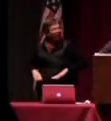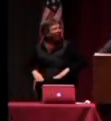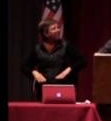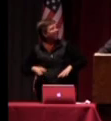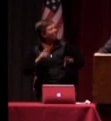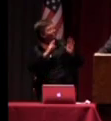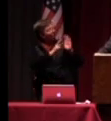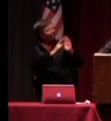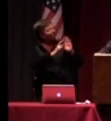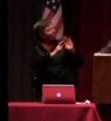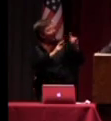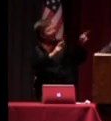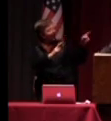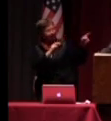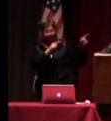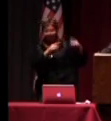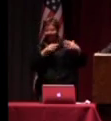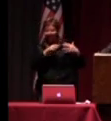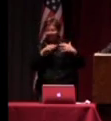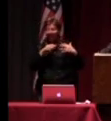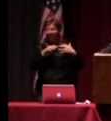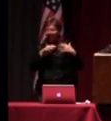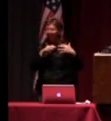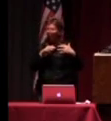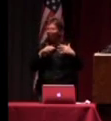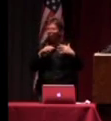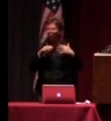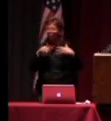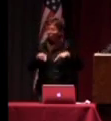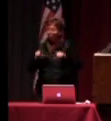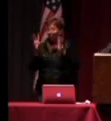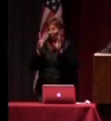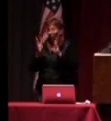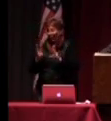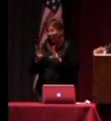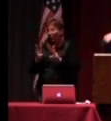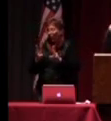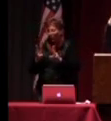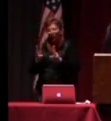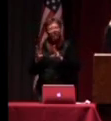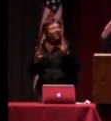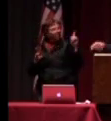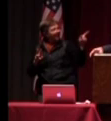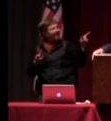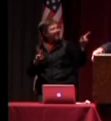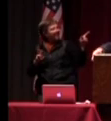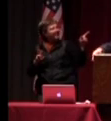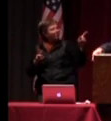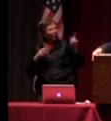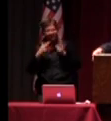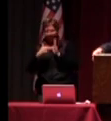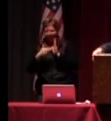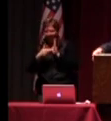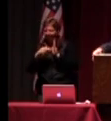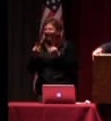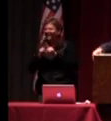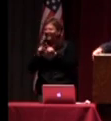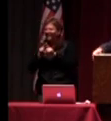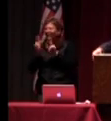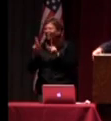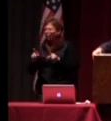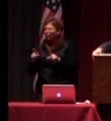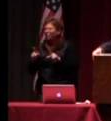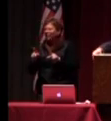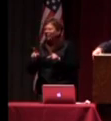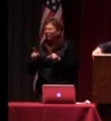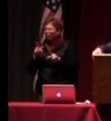here on the right, this battle was fought in freezing conditions. It was captured by the same artist who had painted him so gloriously 10 years before, Antoine Jean